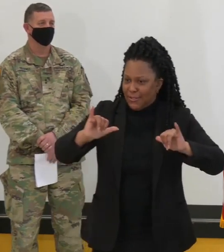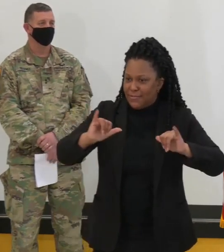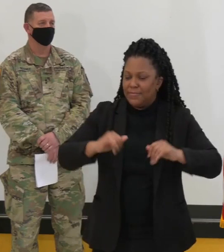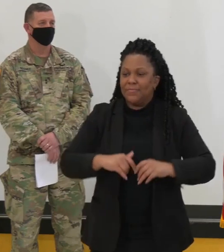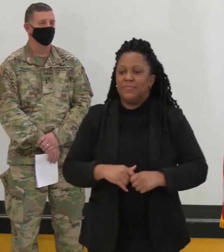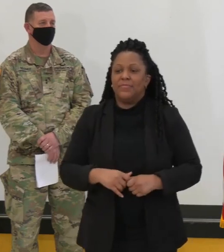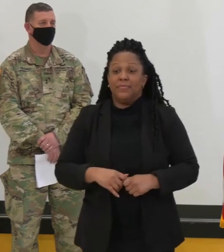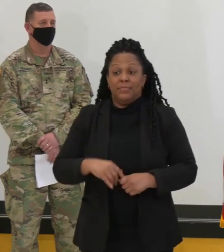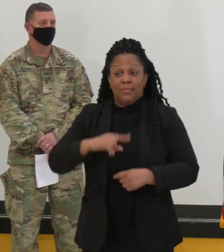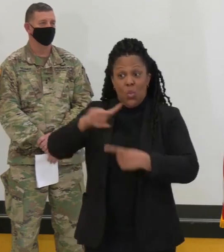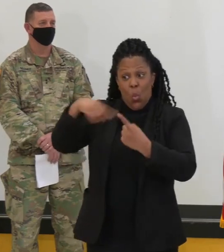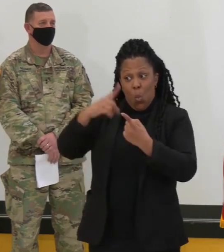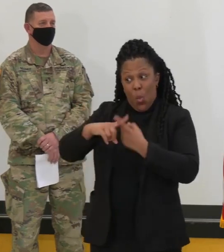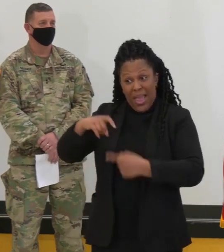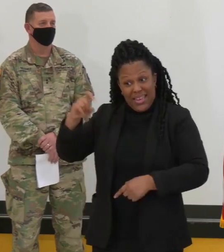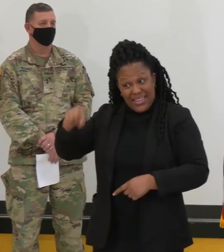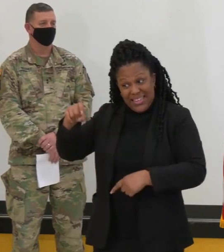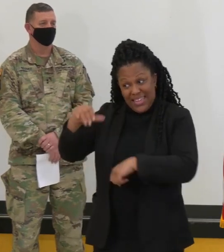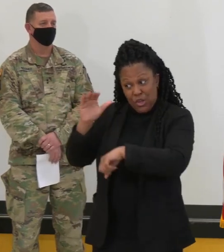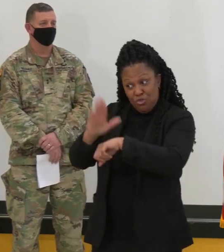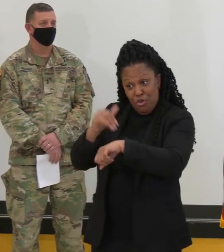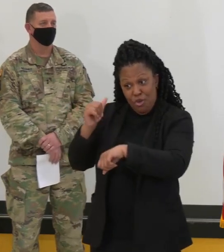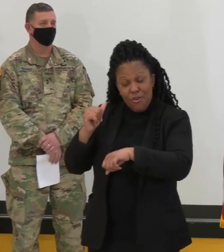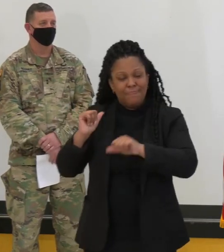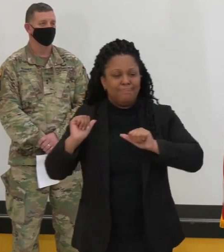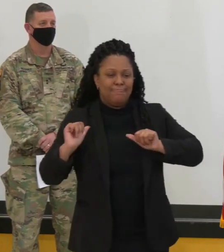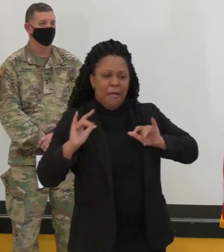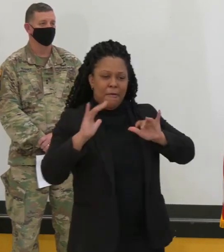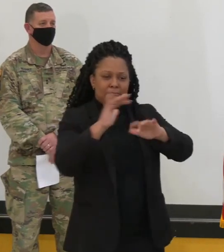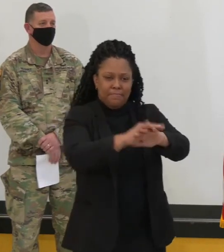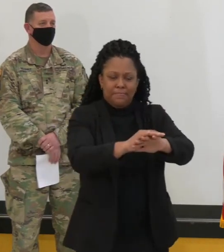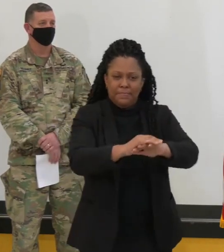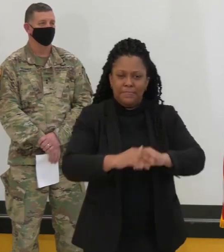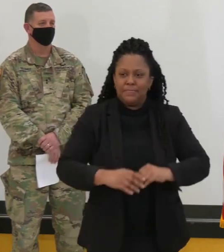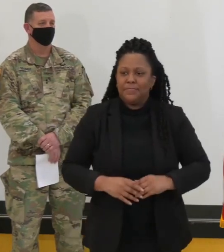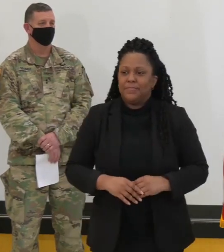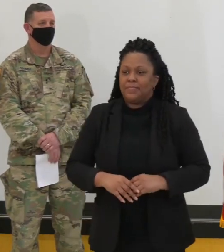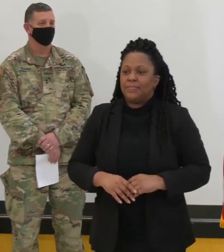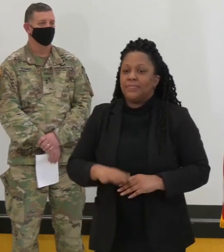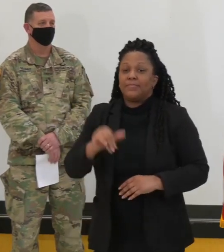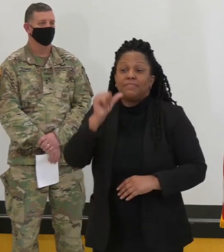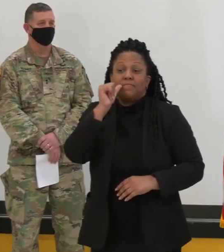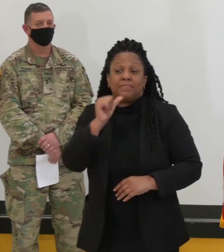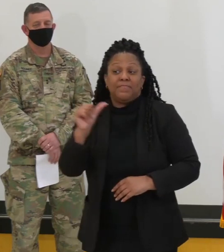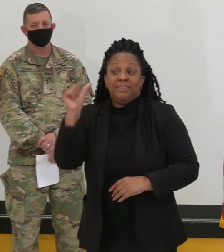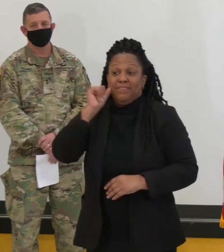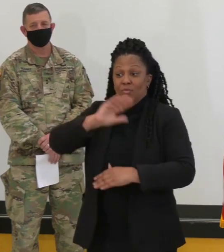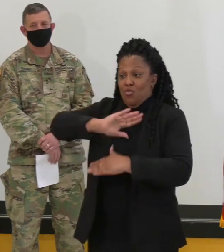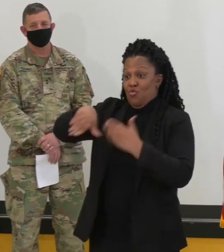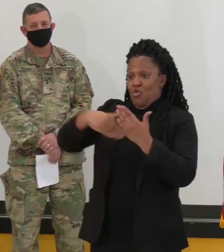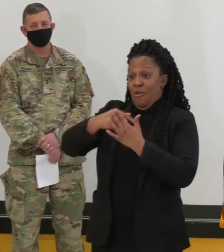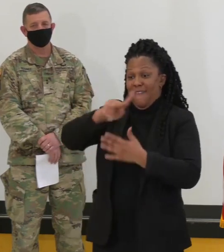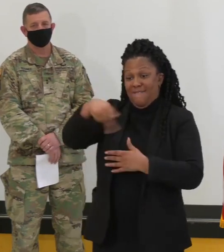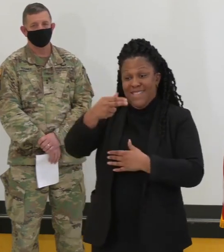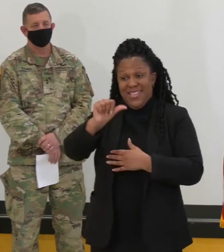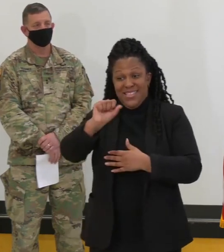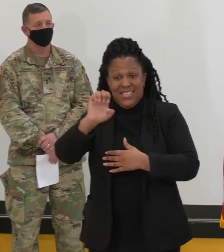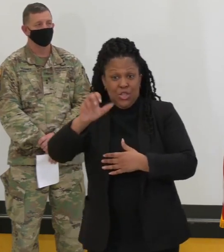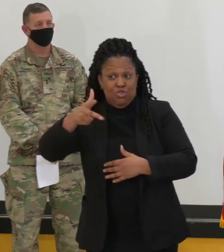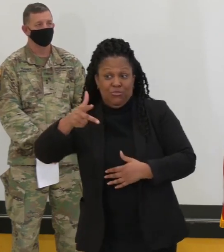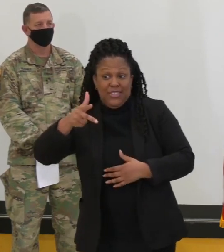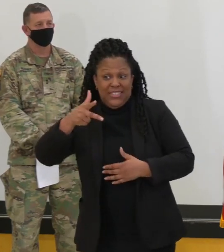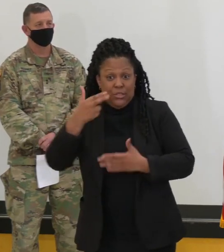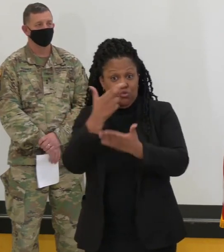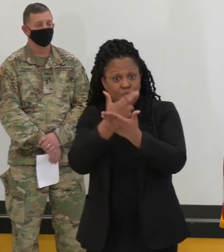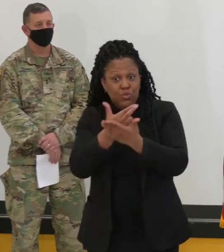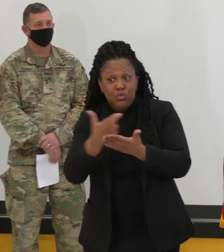in. Yesterday evening, we also deployed all of the phase three resources of the Minnesota State Patrol and the